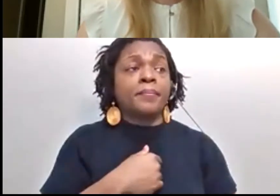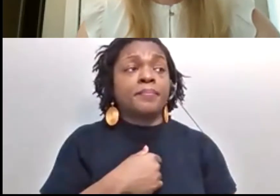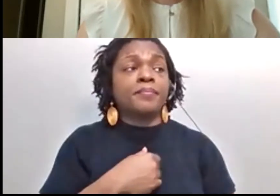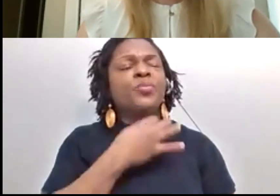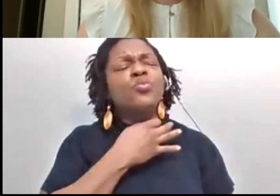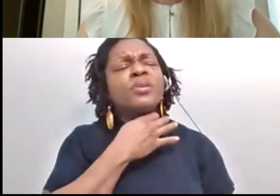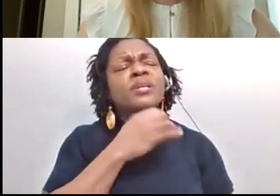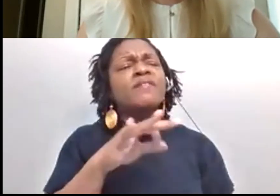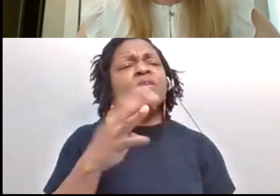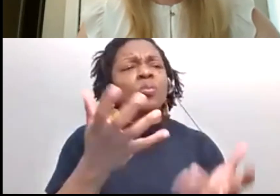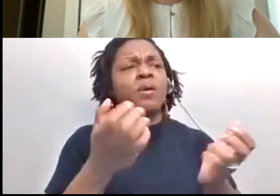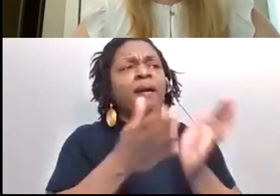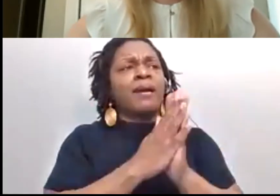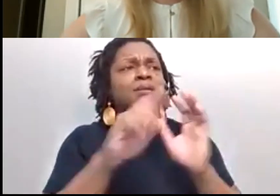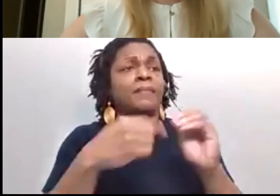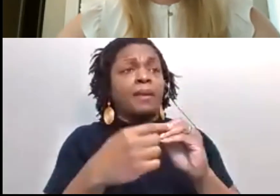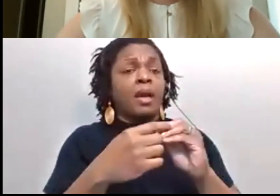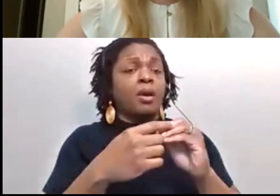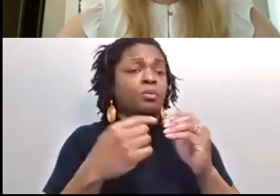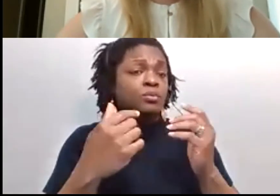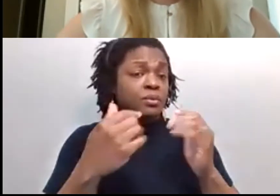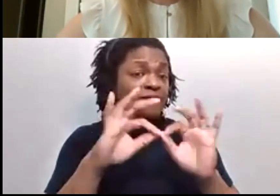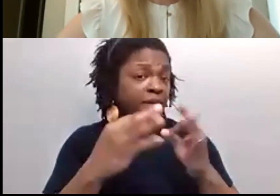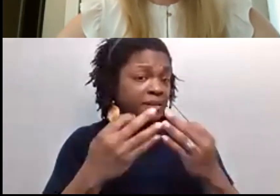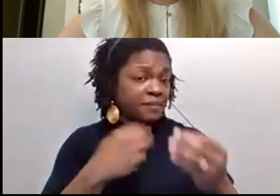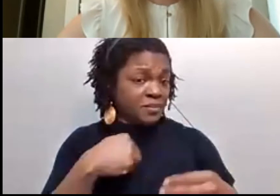about relatives, particularly if they're a relative of an administrator,